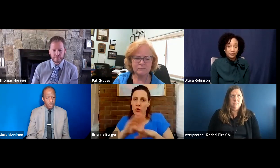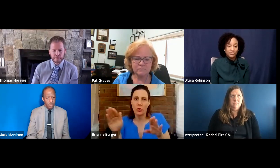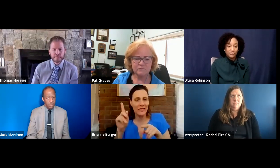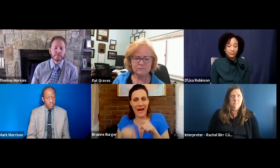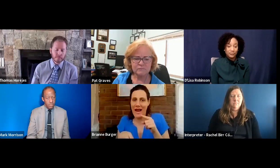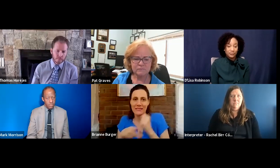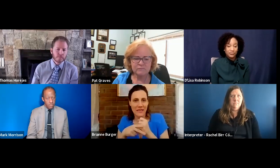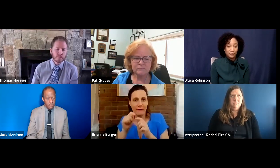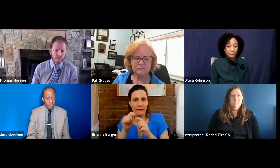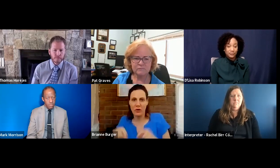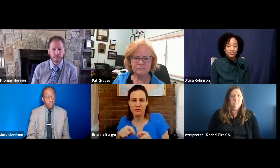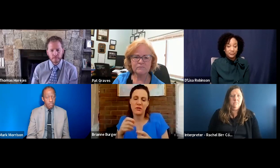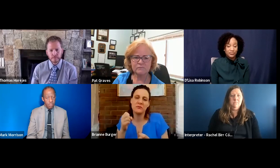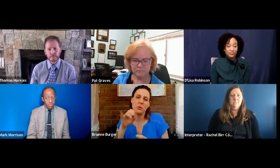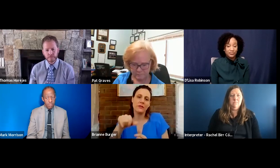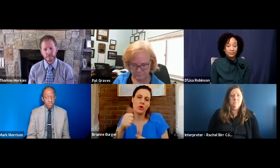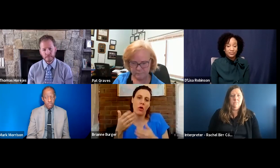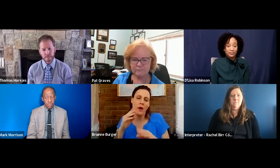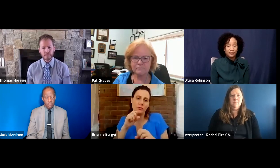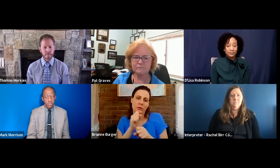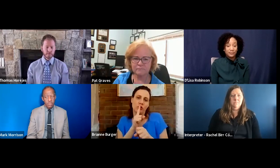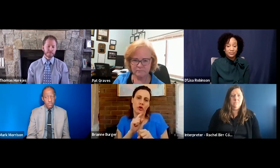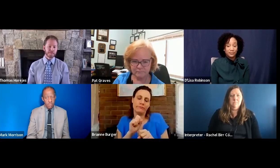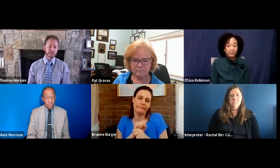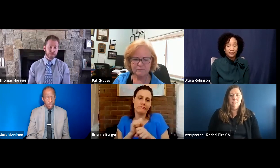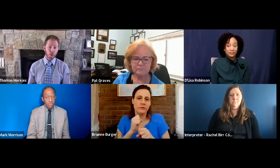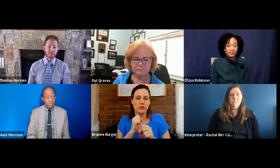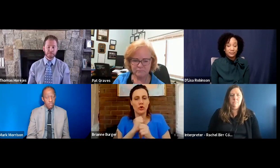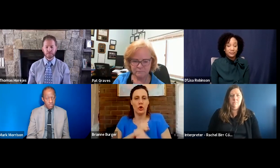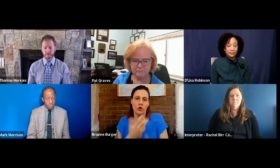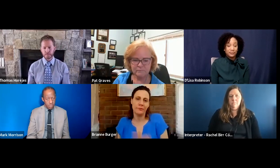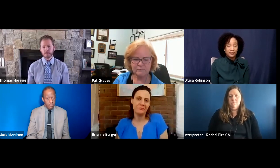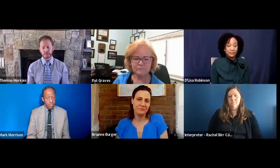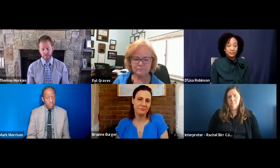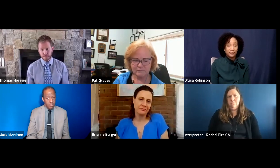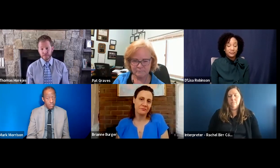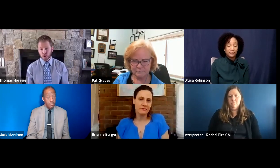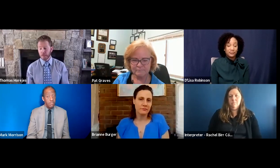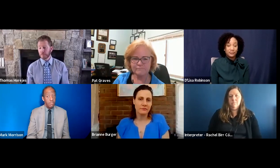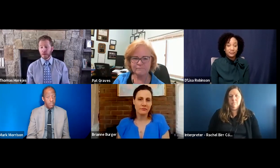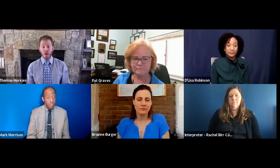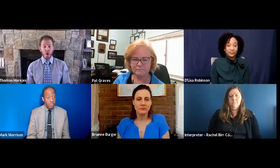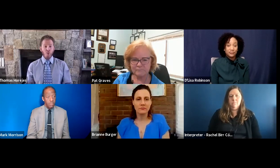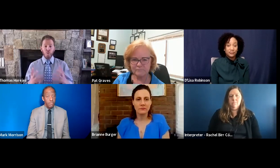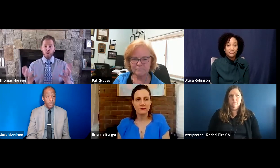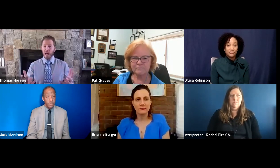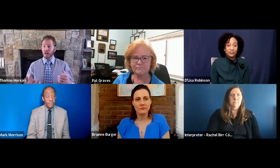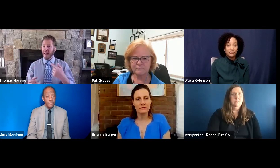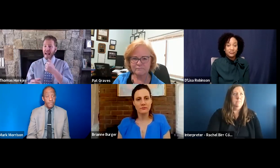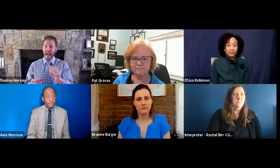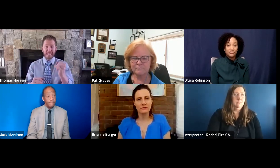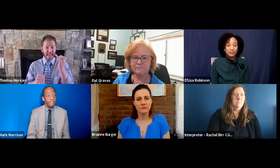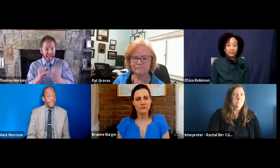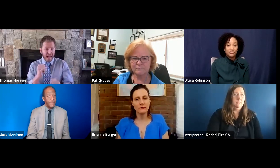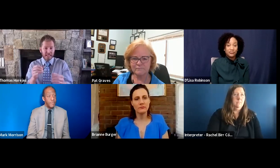a confidential meeting? And so you can turn off, not to save transcript. That's another way to ensure that the information stays